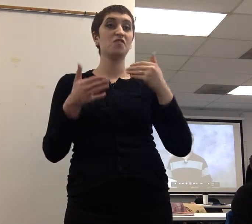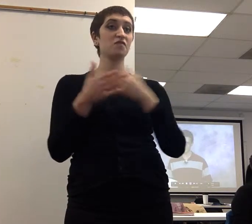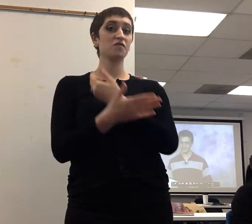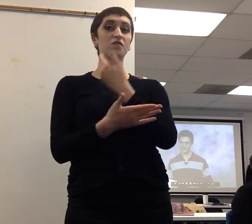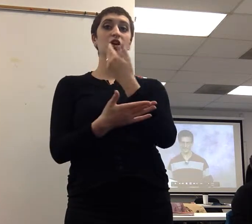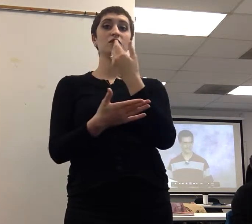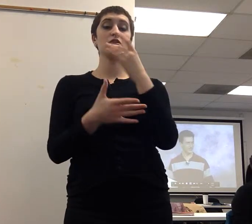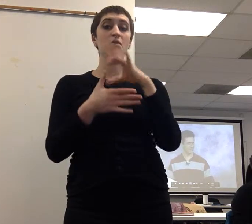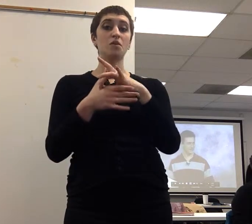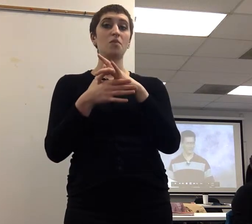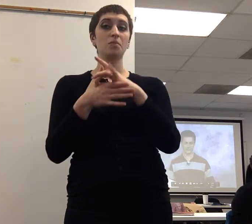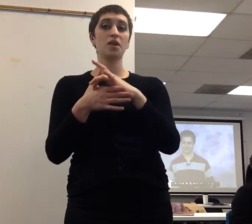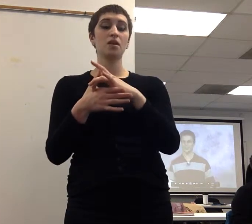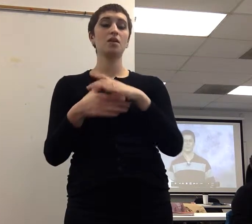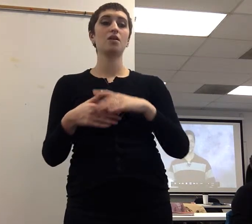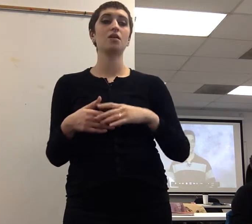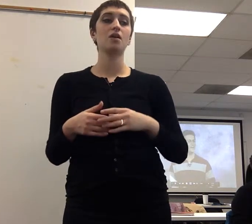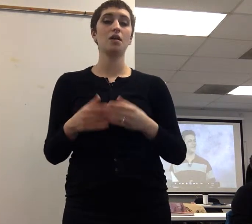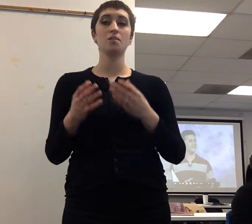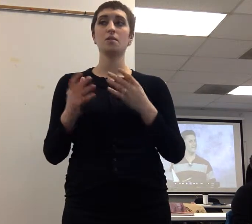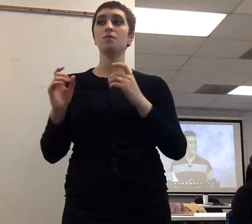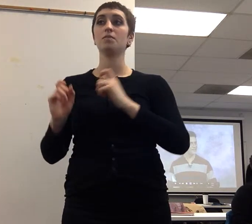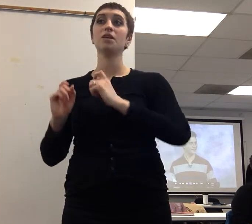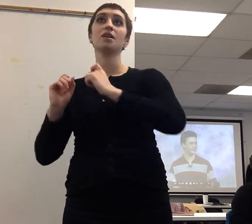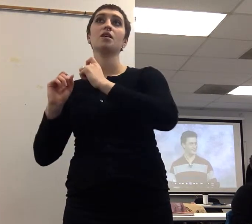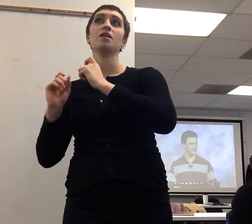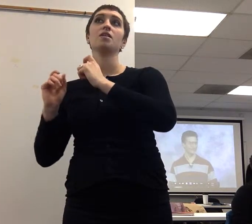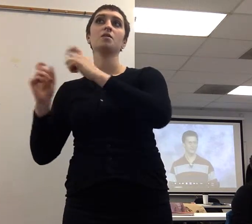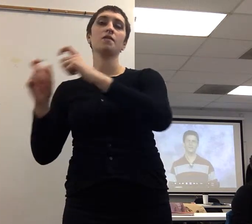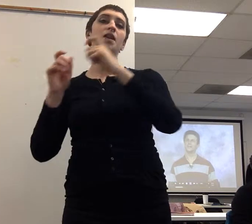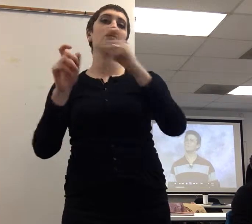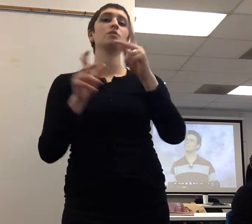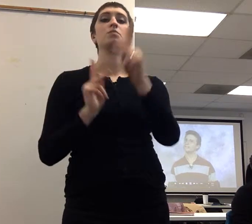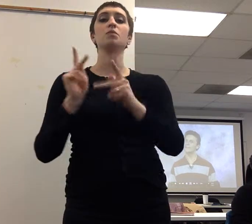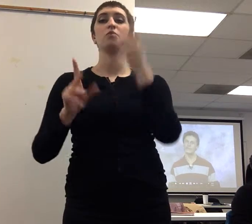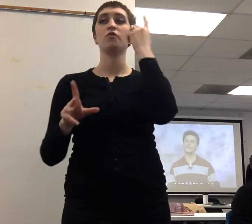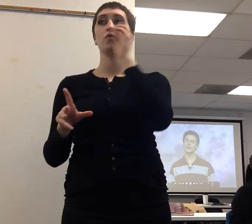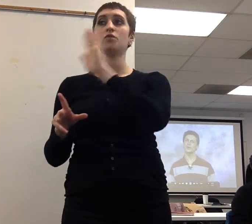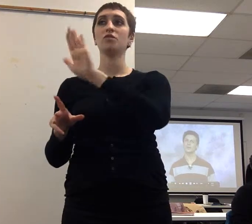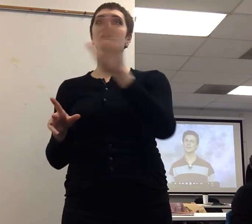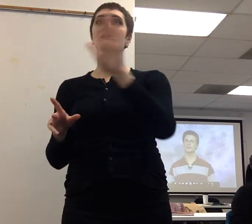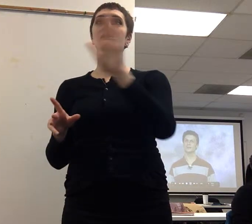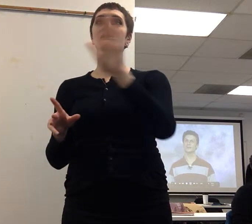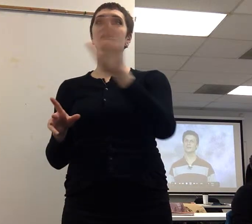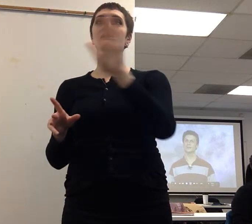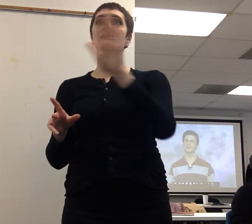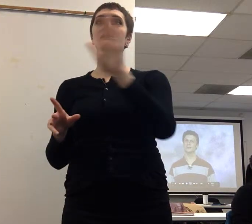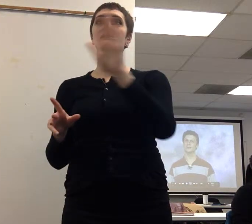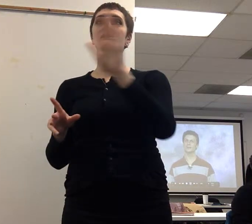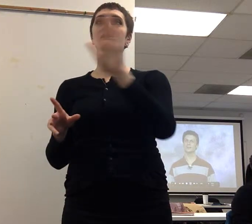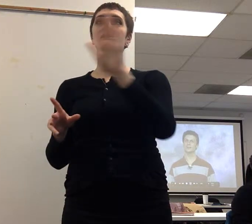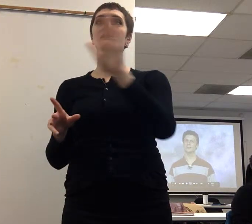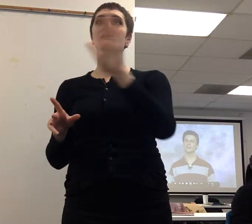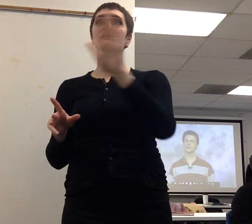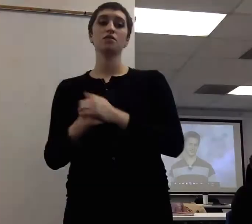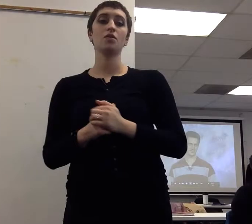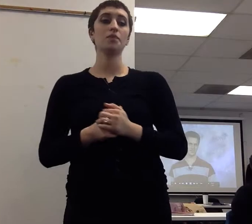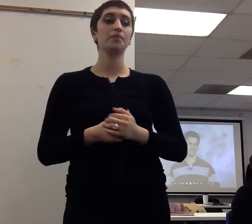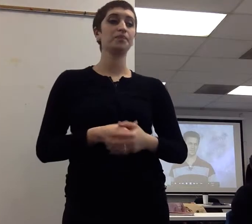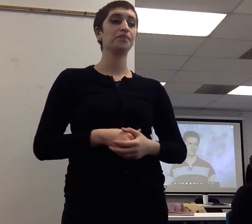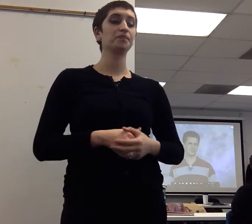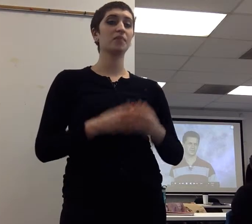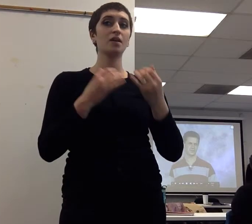can do. Not that they always do, but what they can do if there is no regulation and there is no